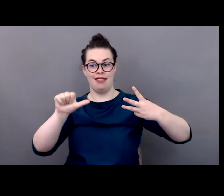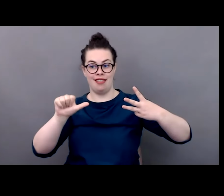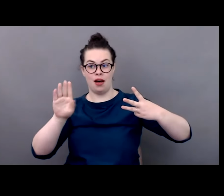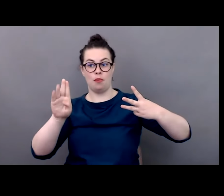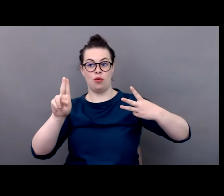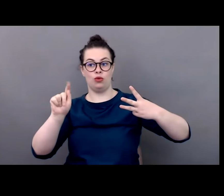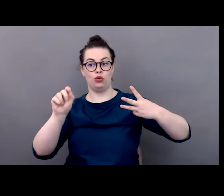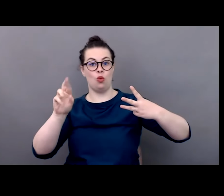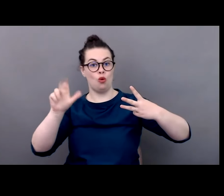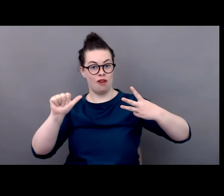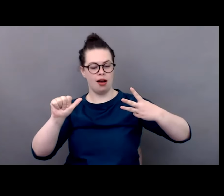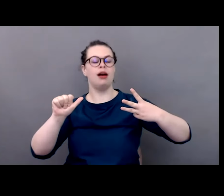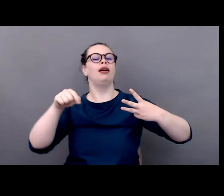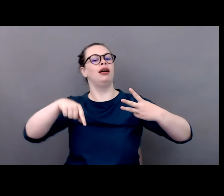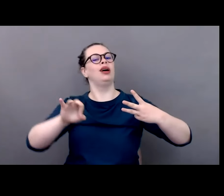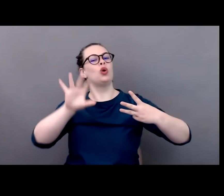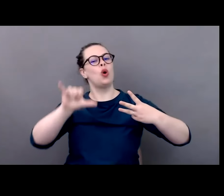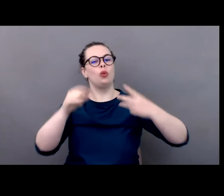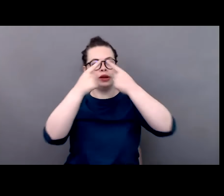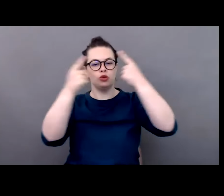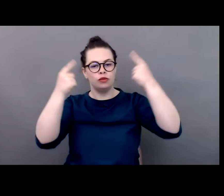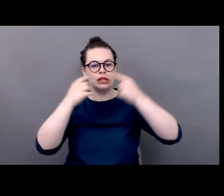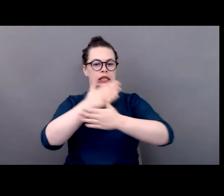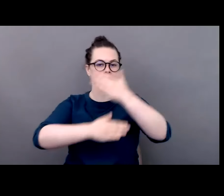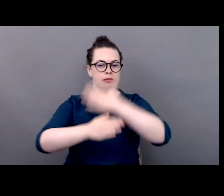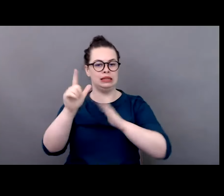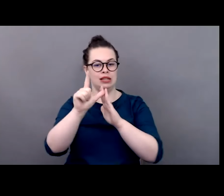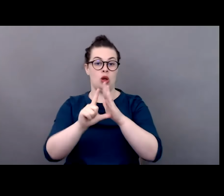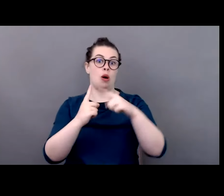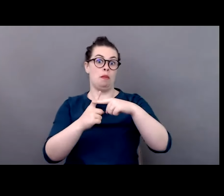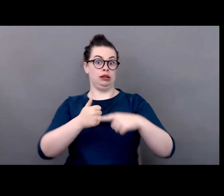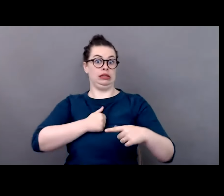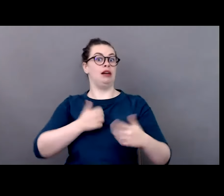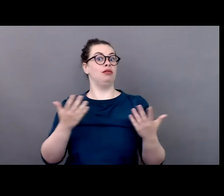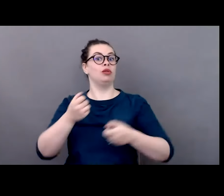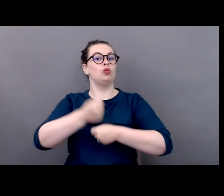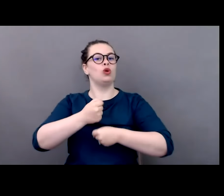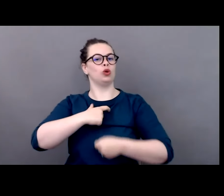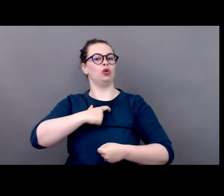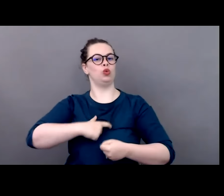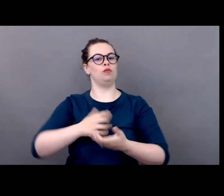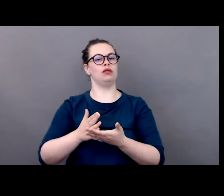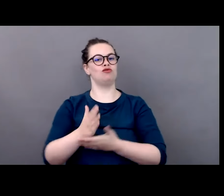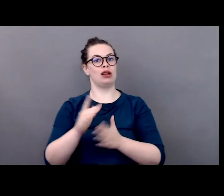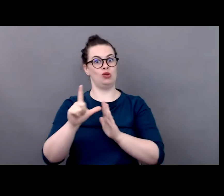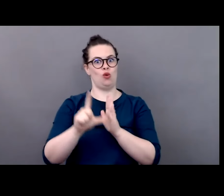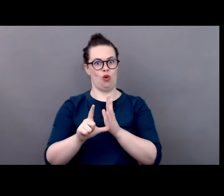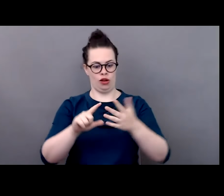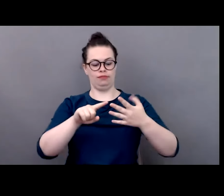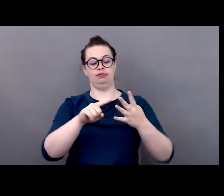at NUI Galway, and he's also a human rights lawyer. Last but not least, Ms. Dragana